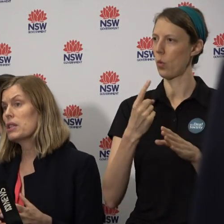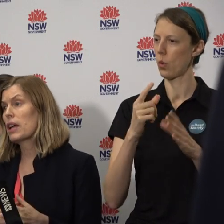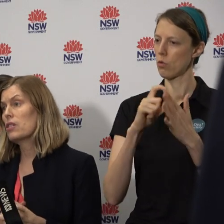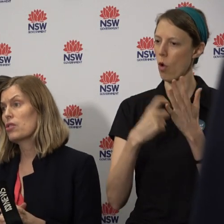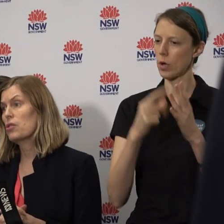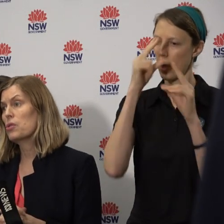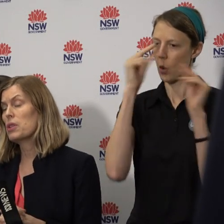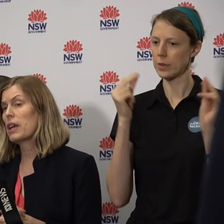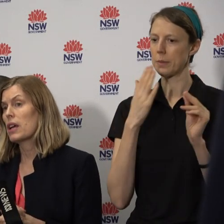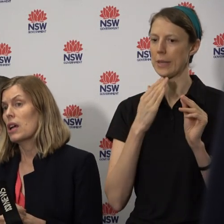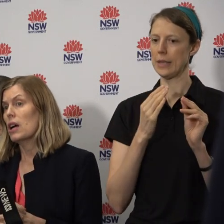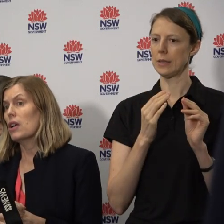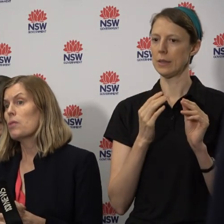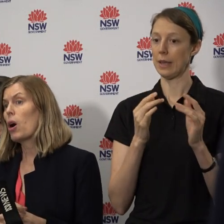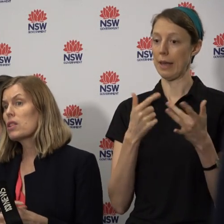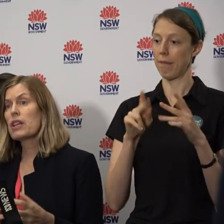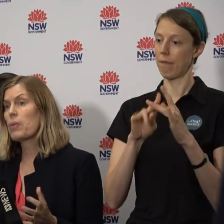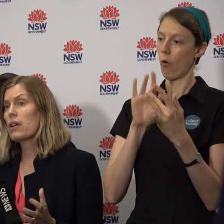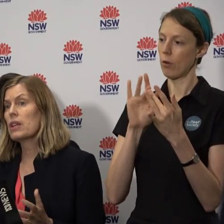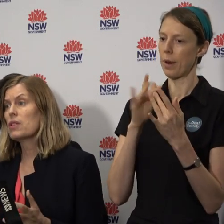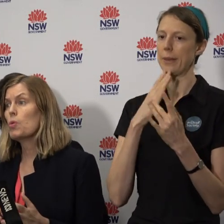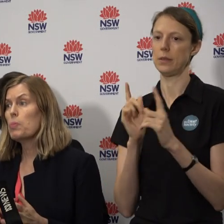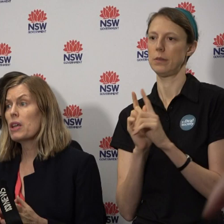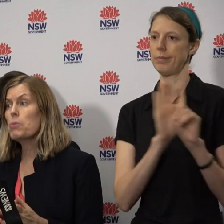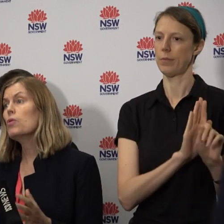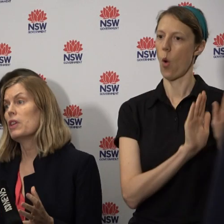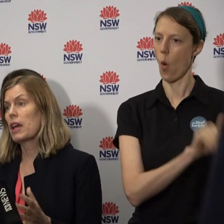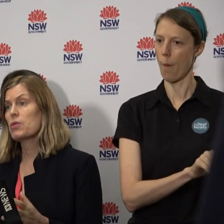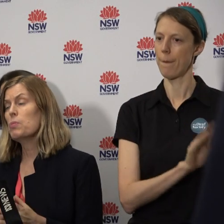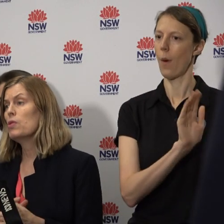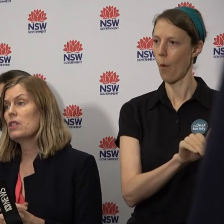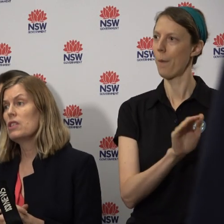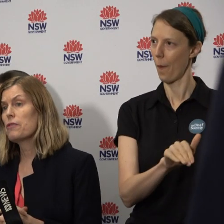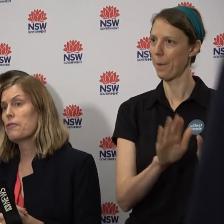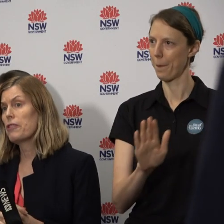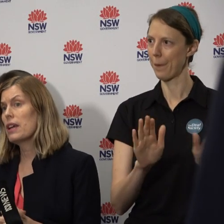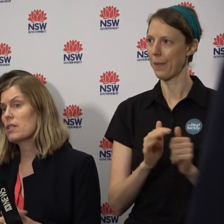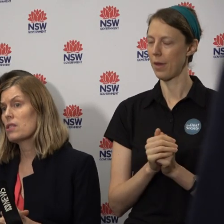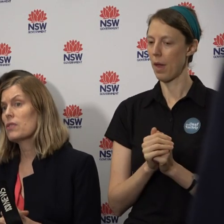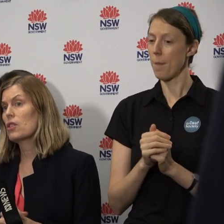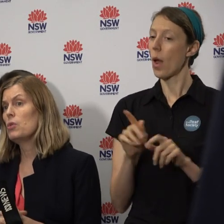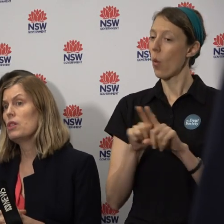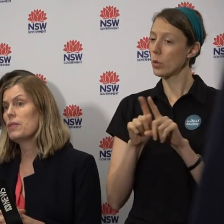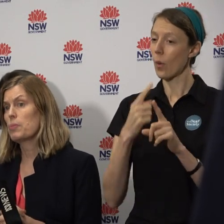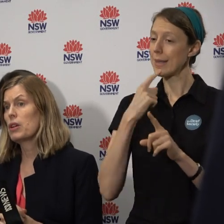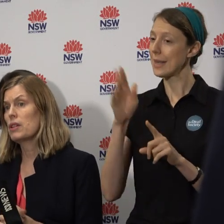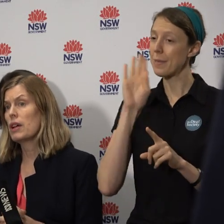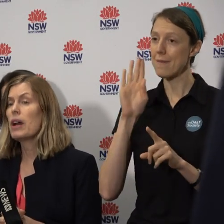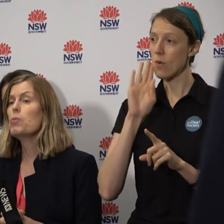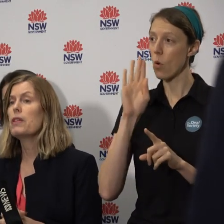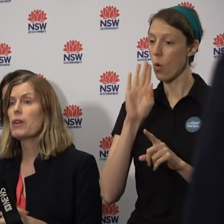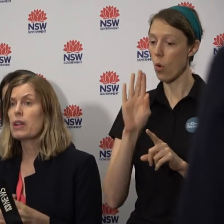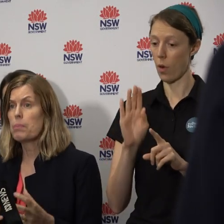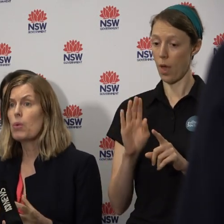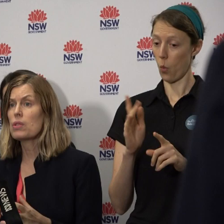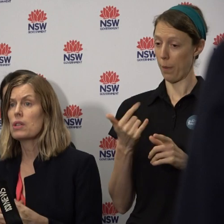also indicated to you that the policy around these will be moving as we move into different phases of the community spread, and that